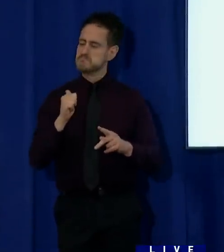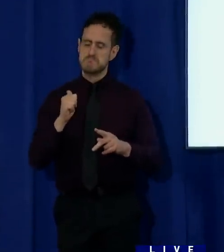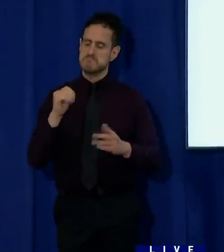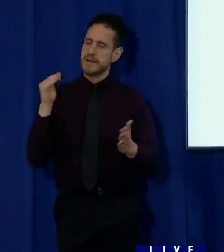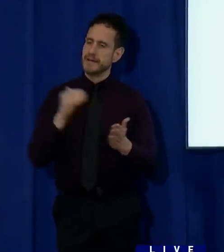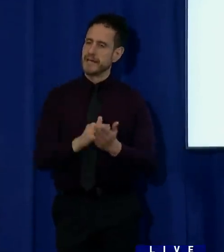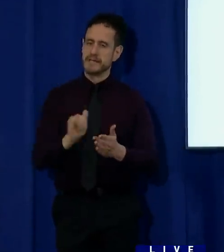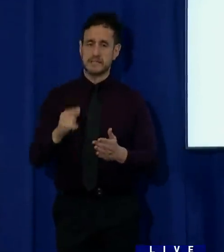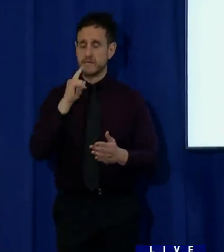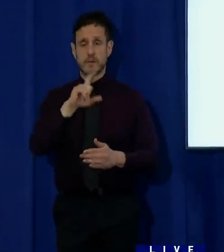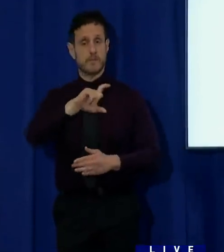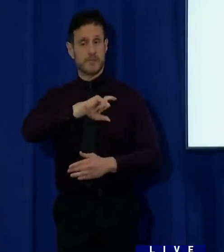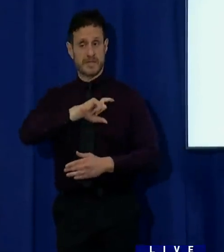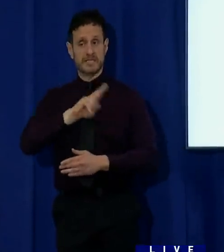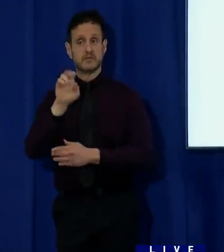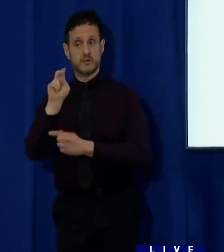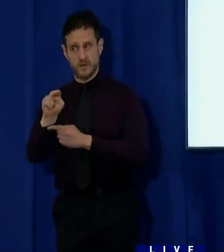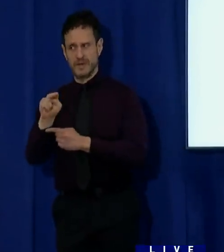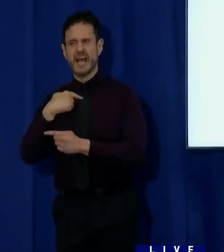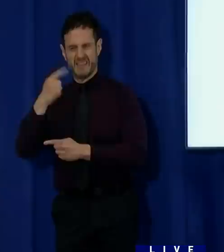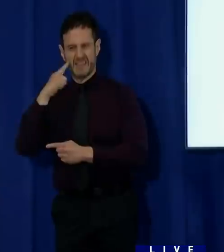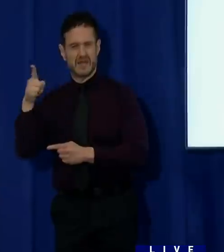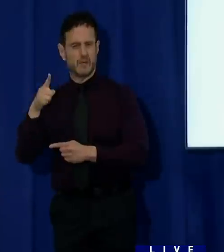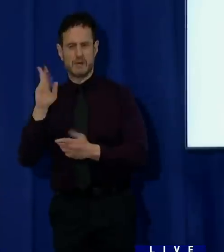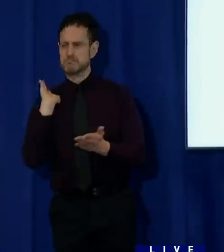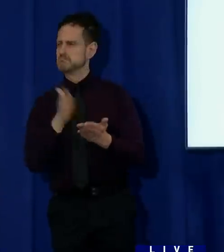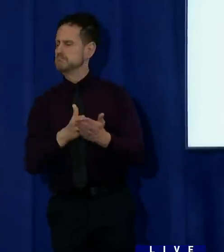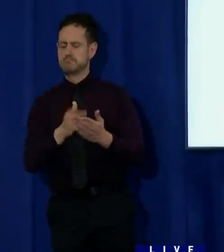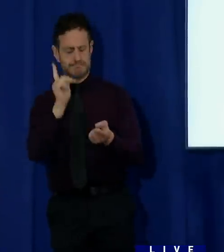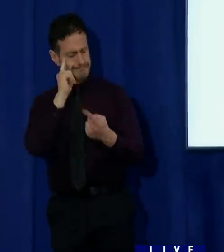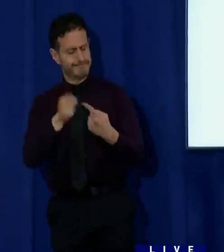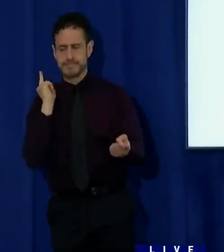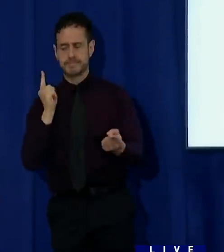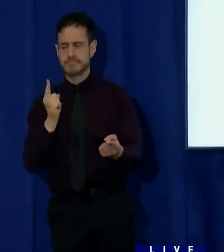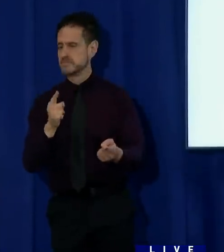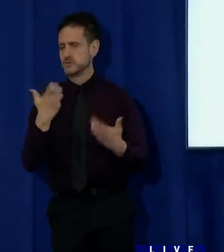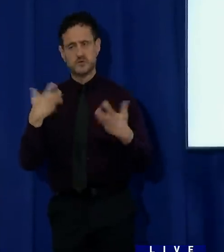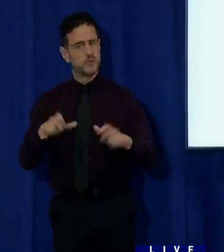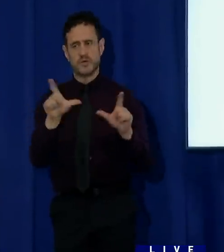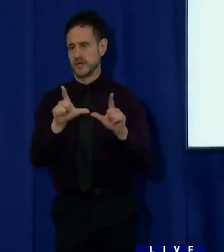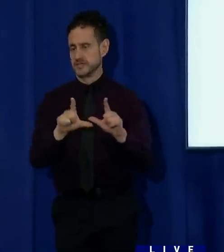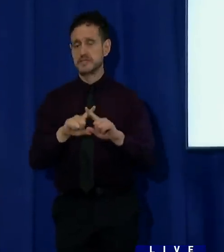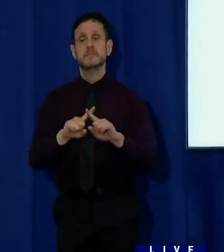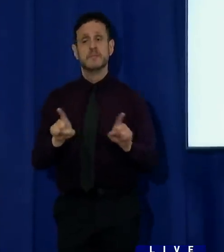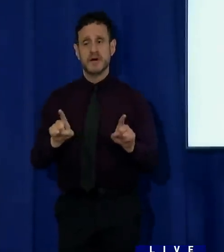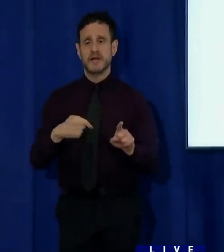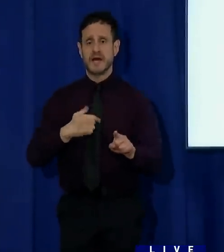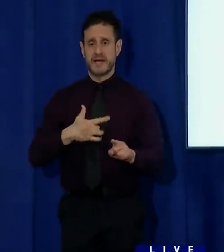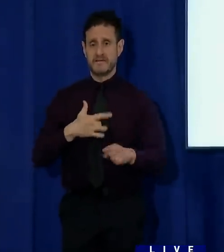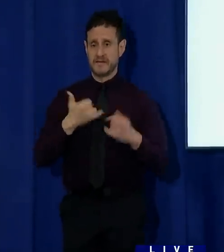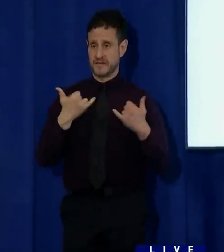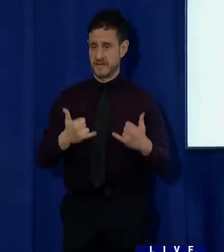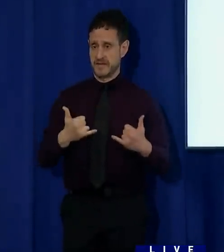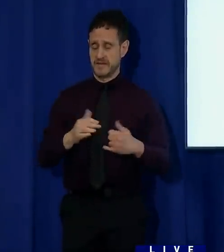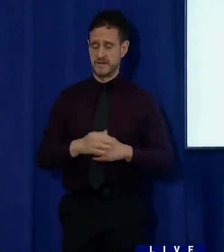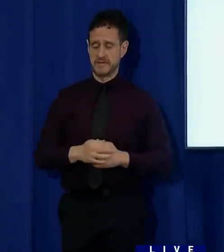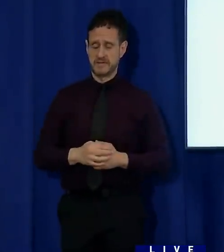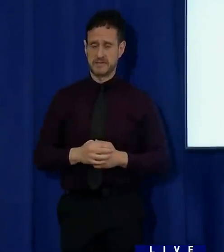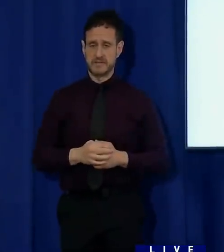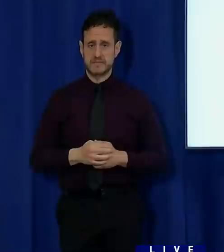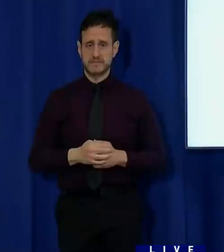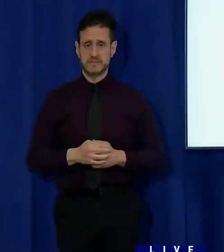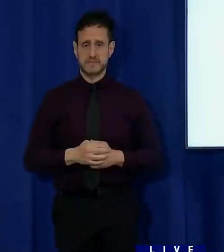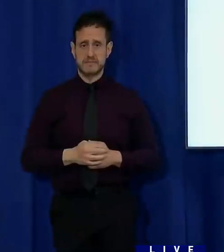from police unions. But I think we're at a moment where the things that we felt like